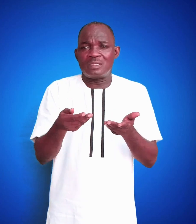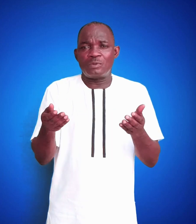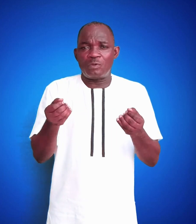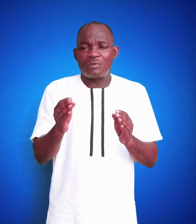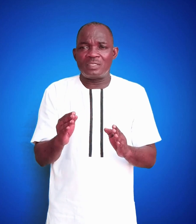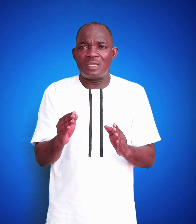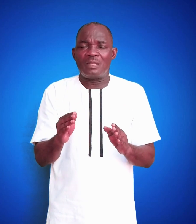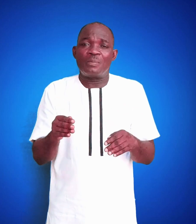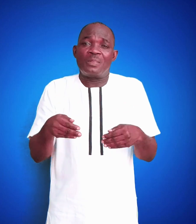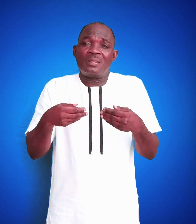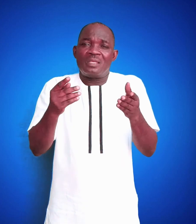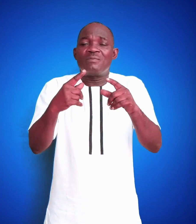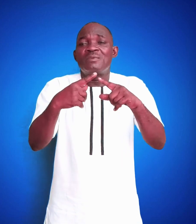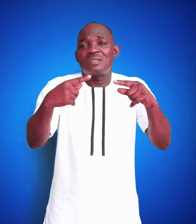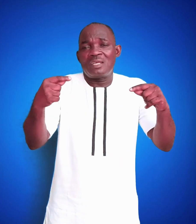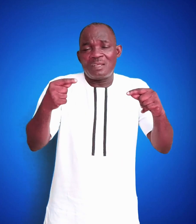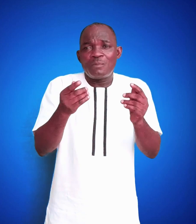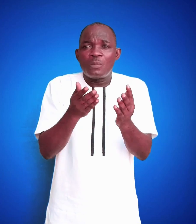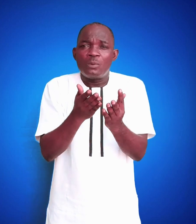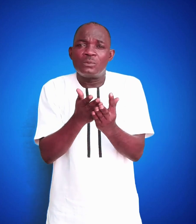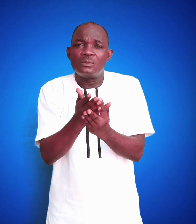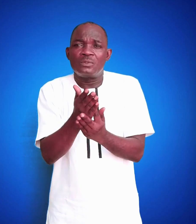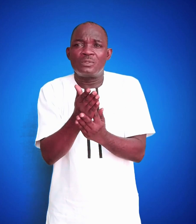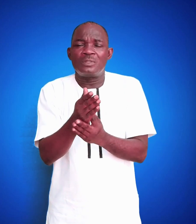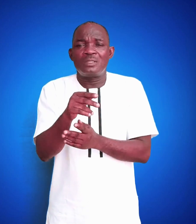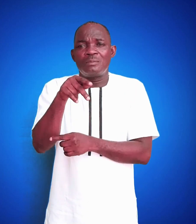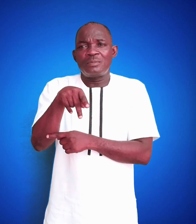service provider through